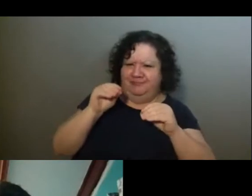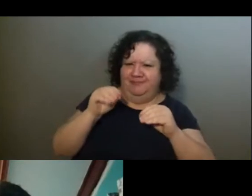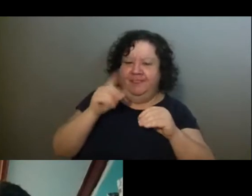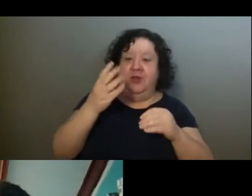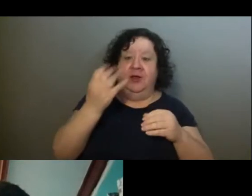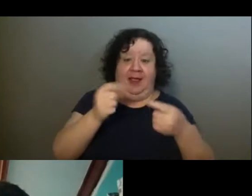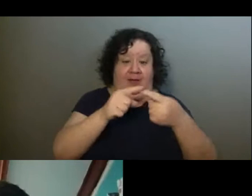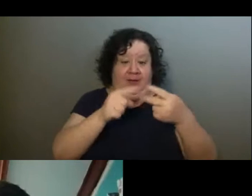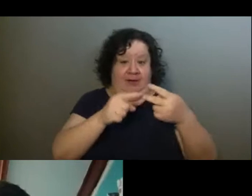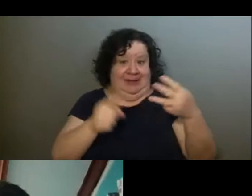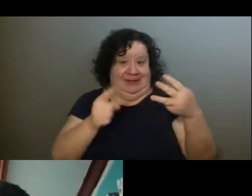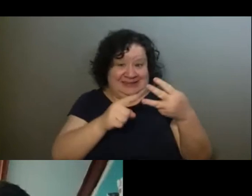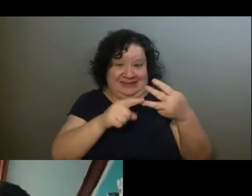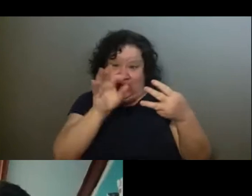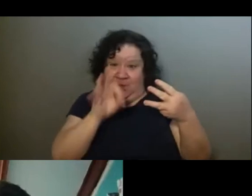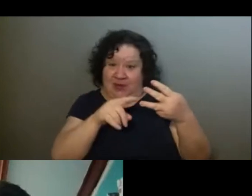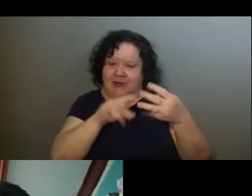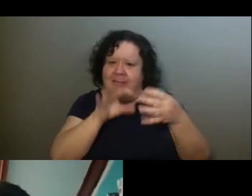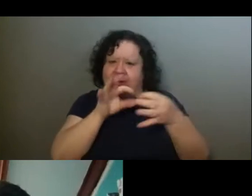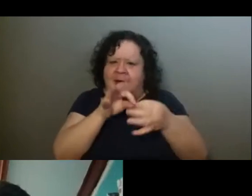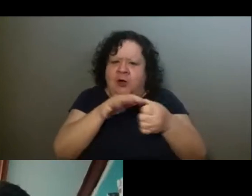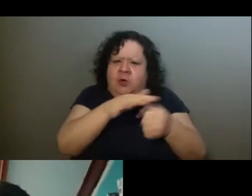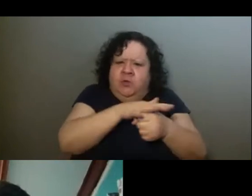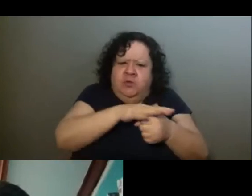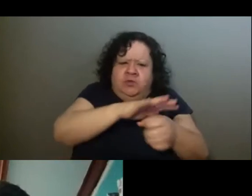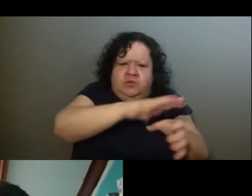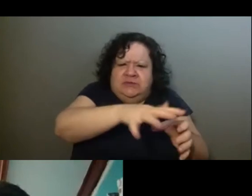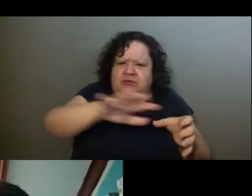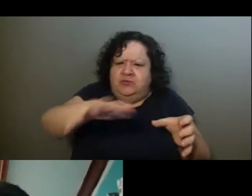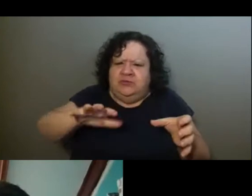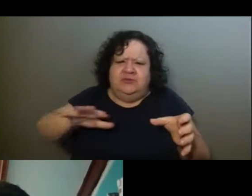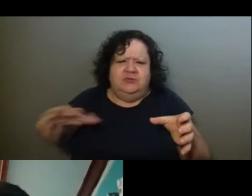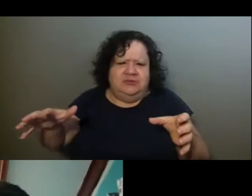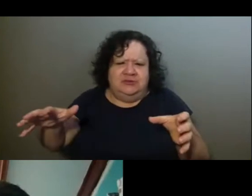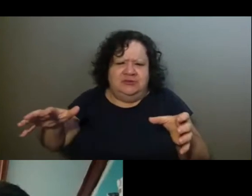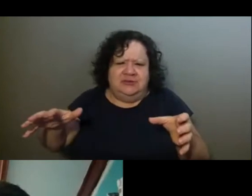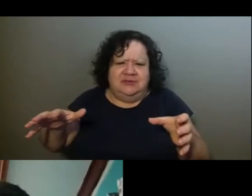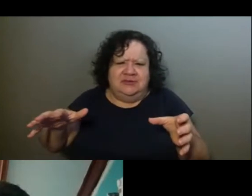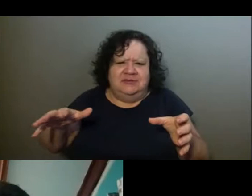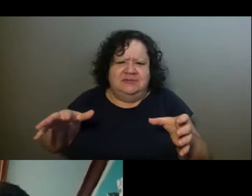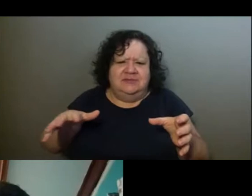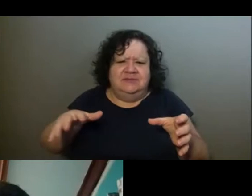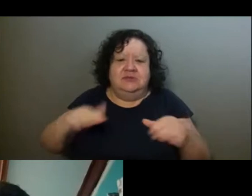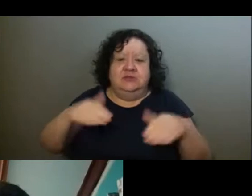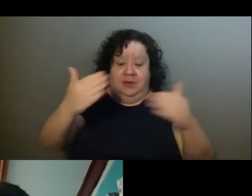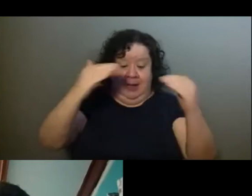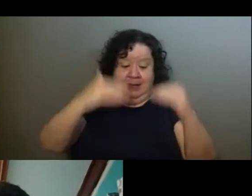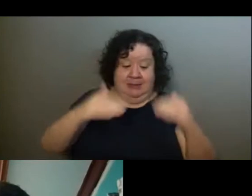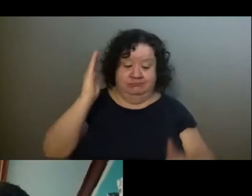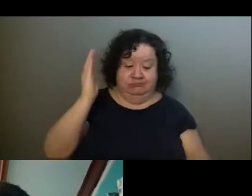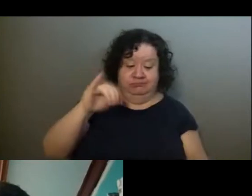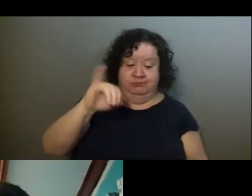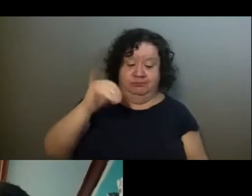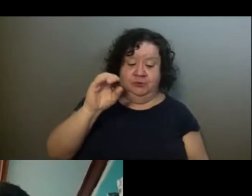disabilities, I will now invite Mr. Josko Wakanyasi, a colleague of mine at the Pacific Disability Forum, the manager